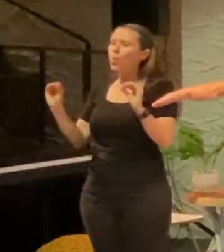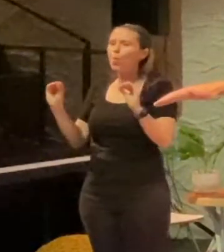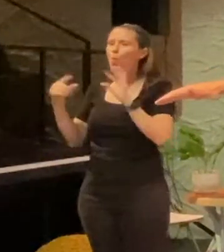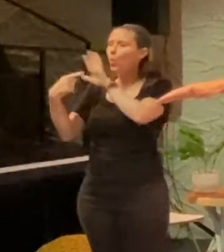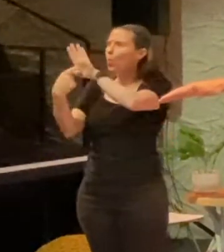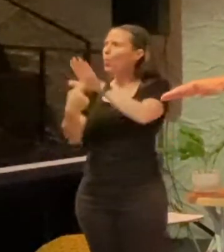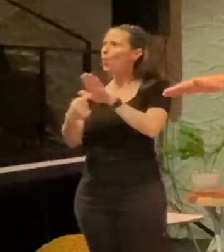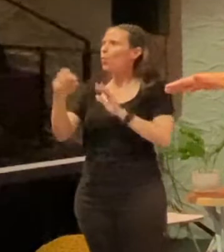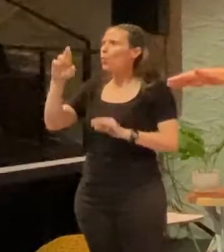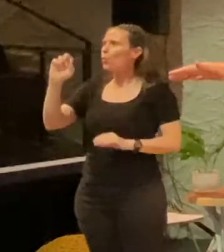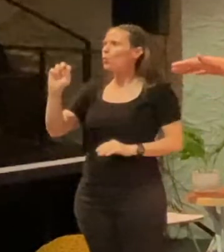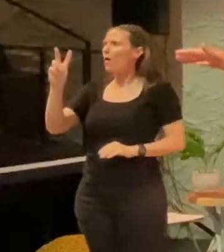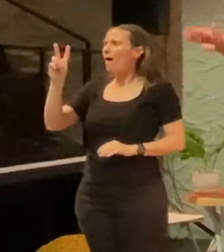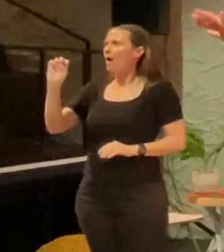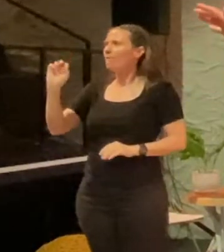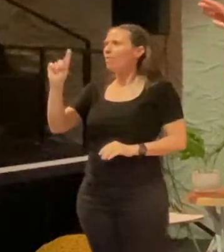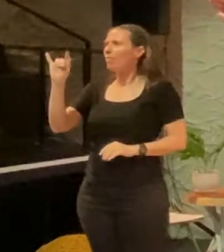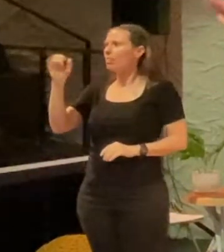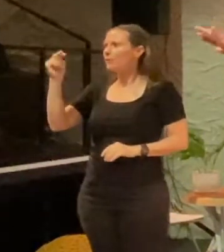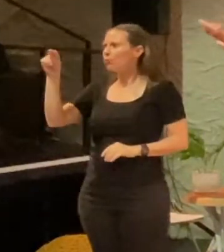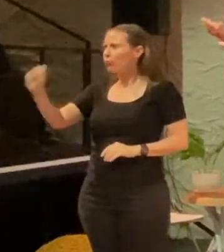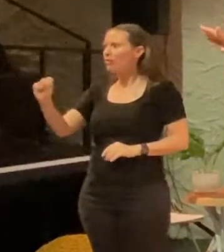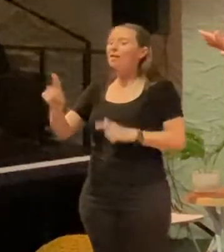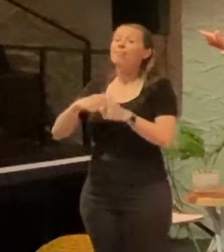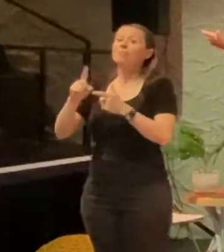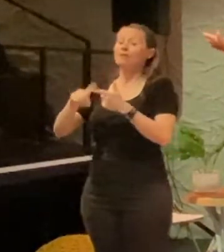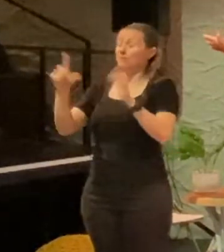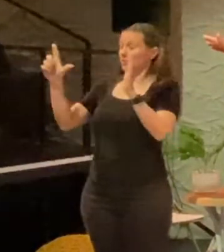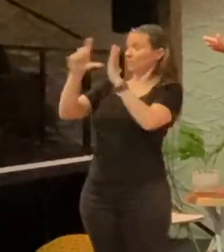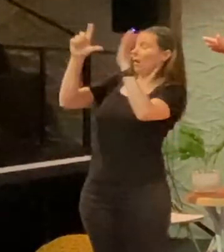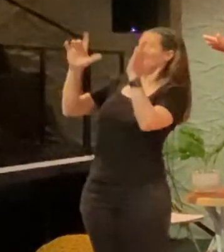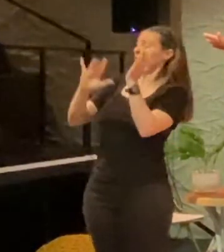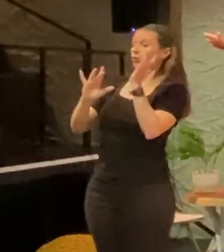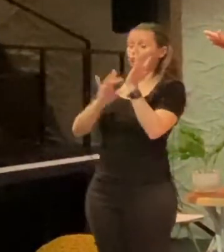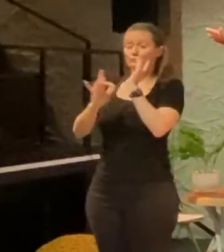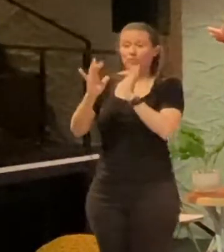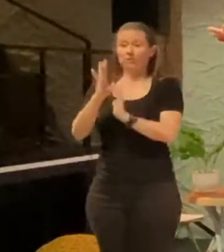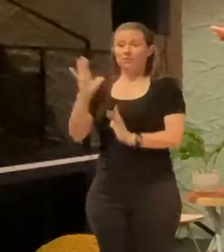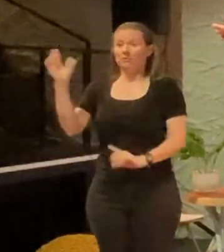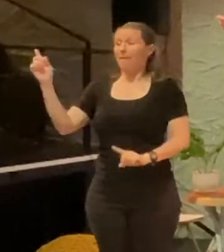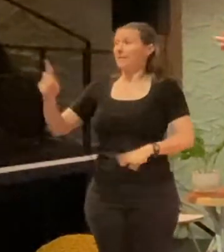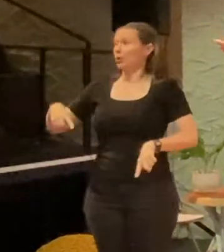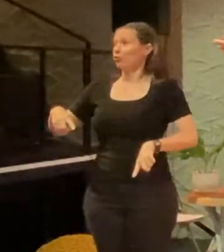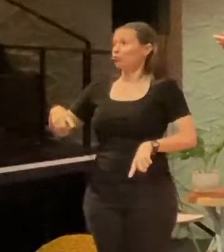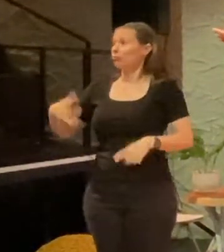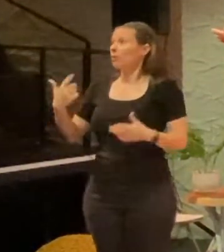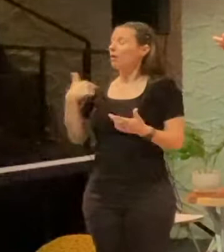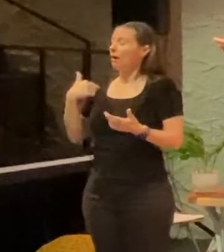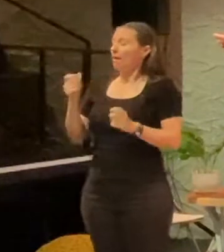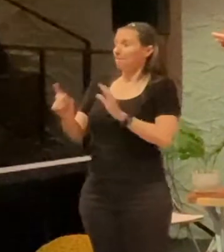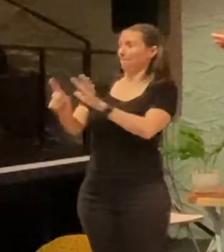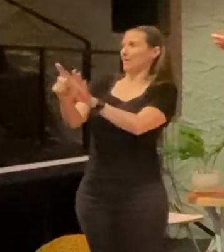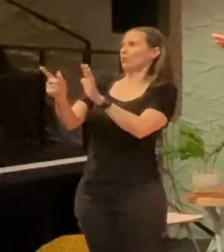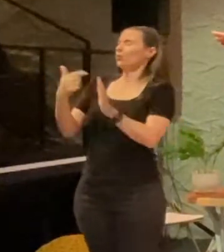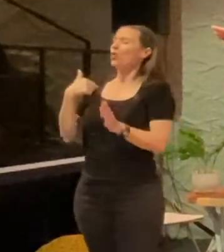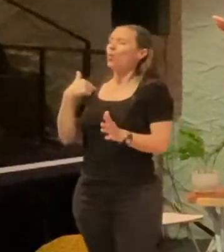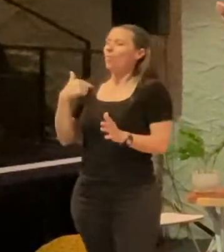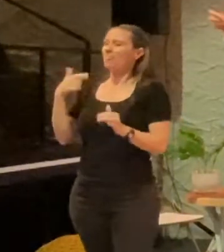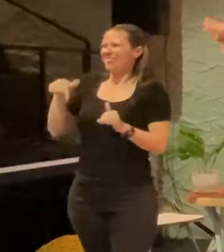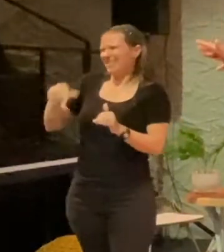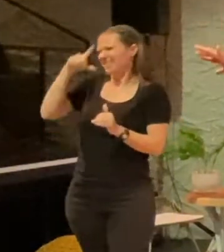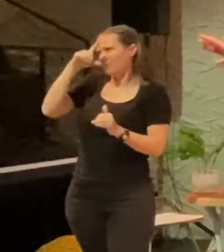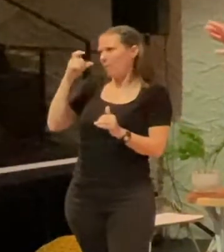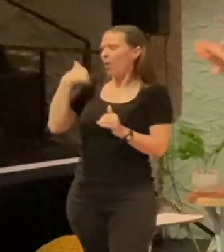revelations. And then suddenly Jesus appears. And And we have what we're going to read this summer,